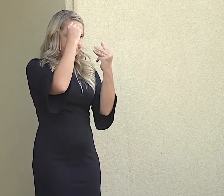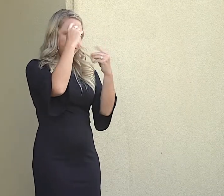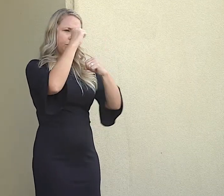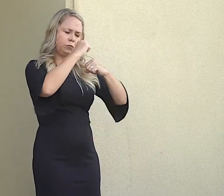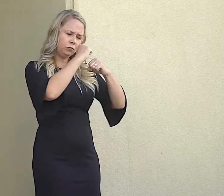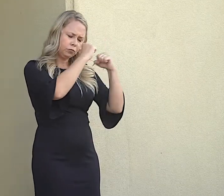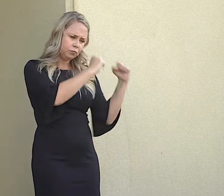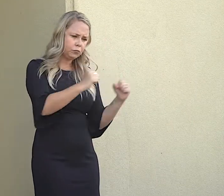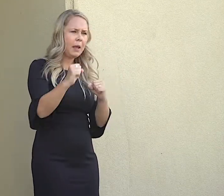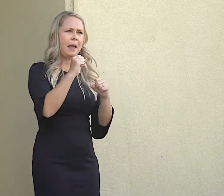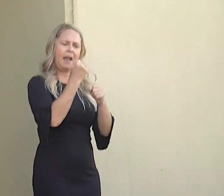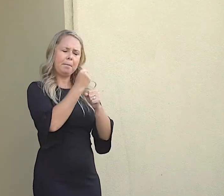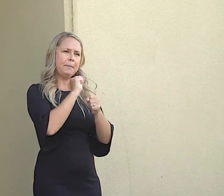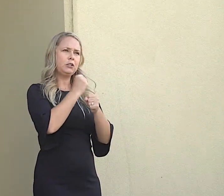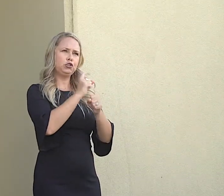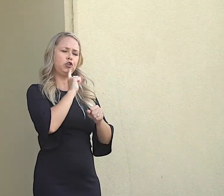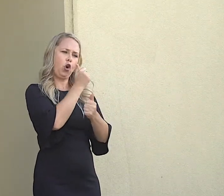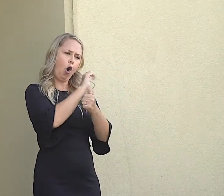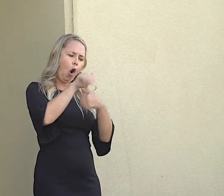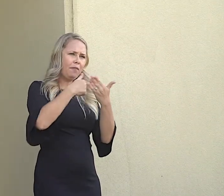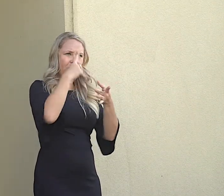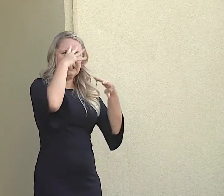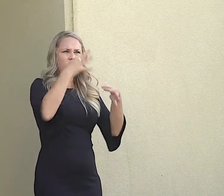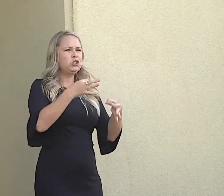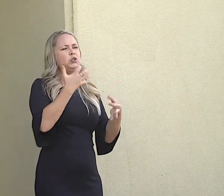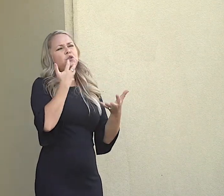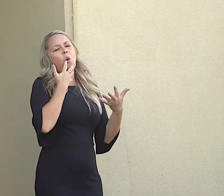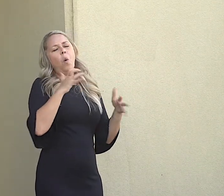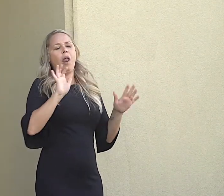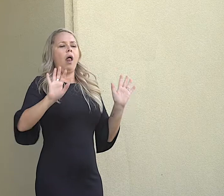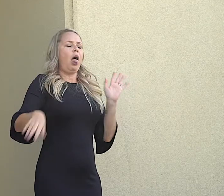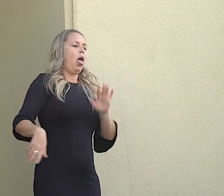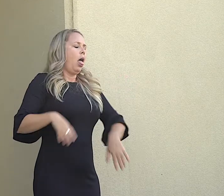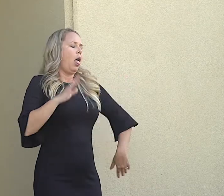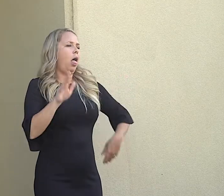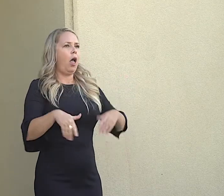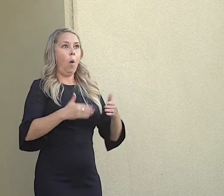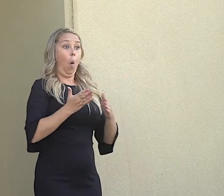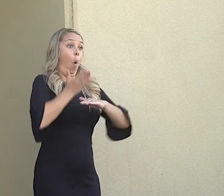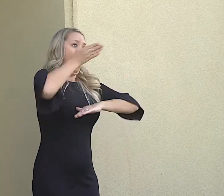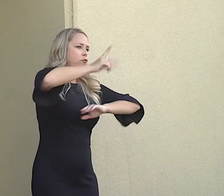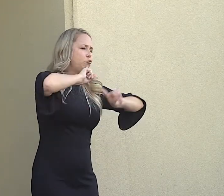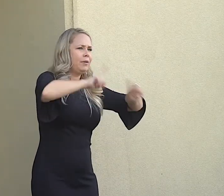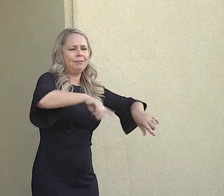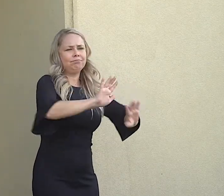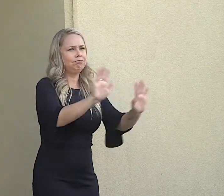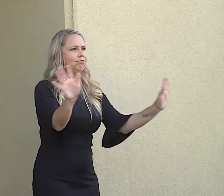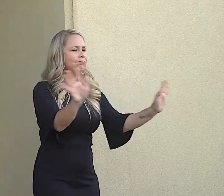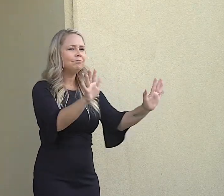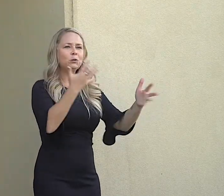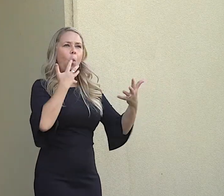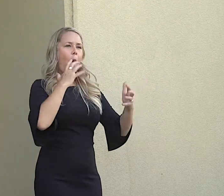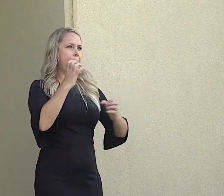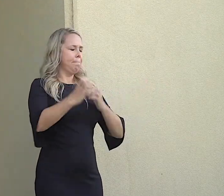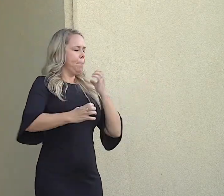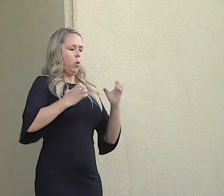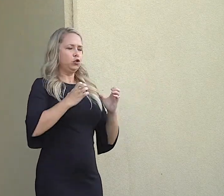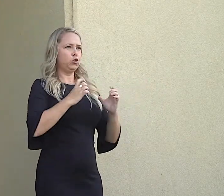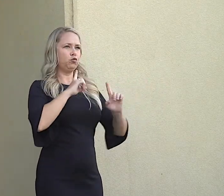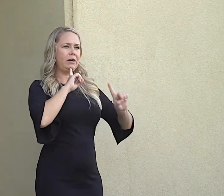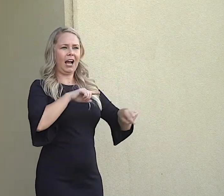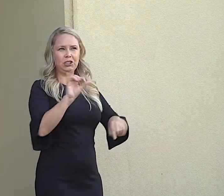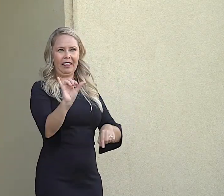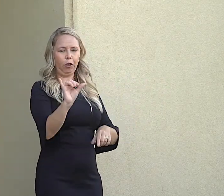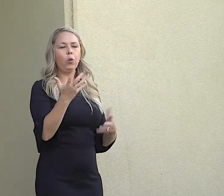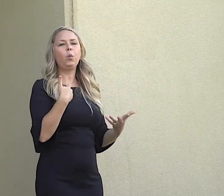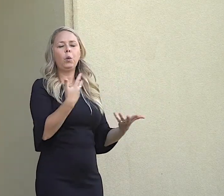and deliberate in every decision we make. We don't want to be sweeping, we don't want to overreact, and we don't want to have emotional knee-jerk responses.